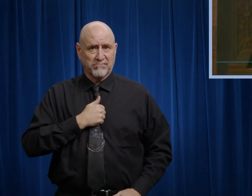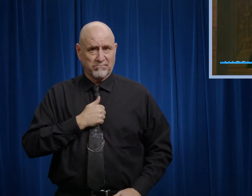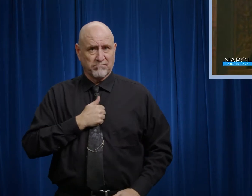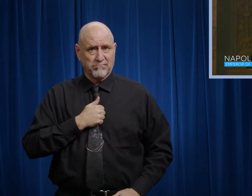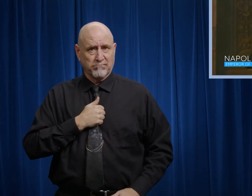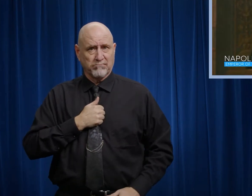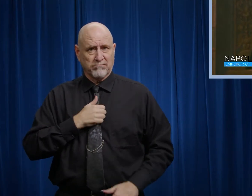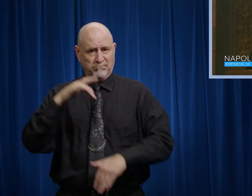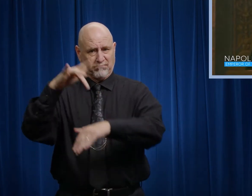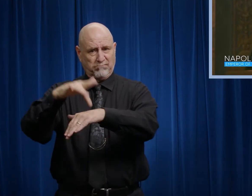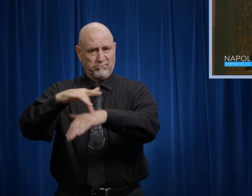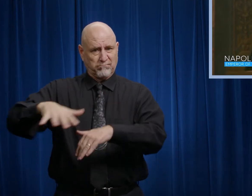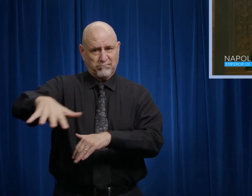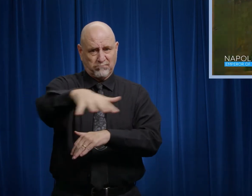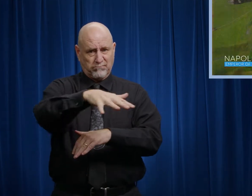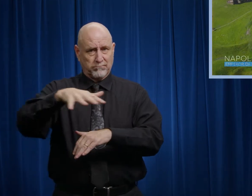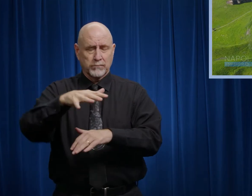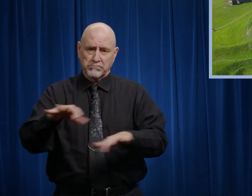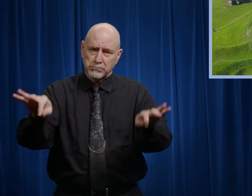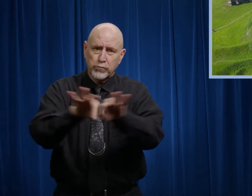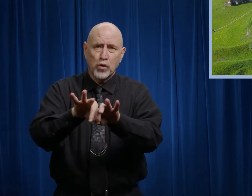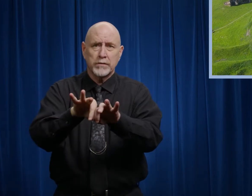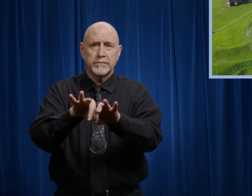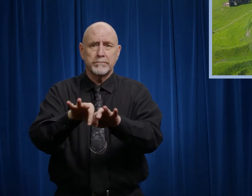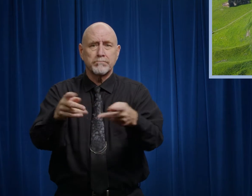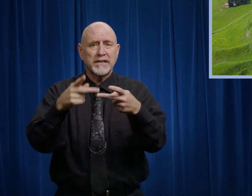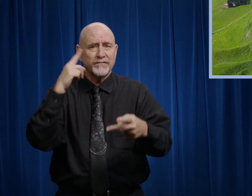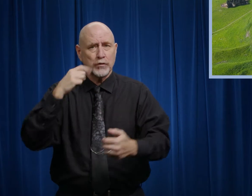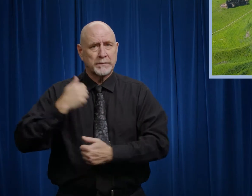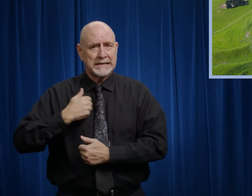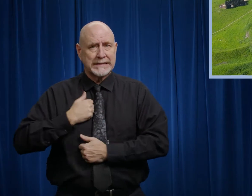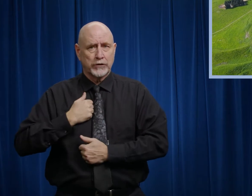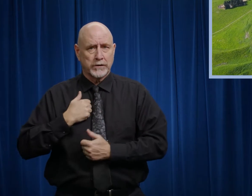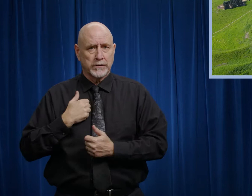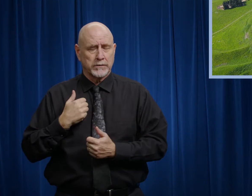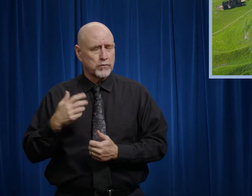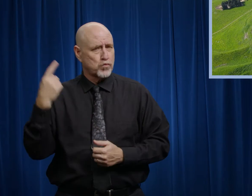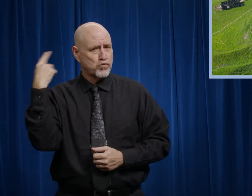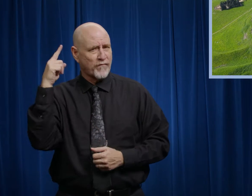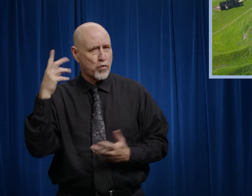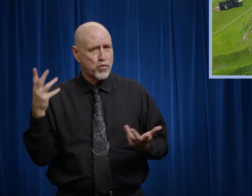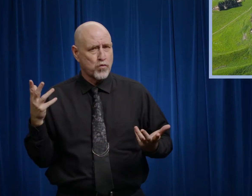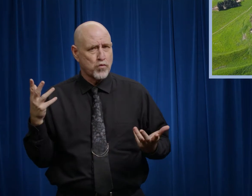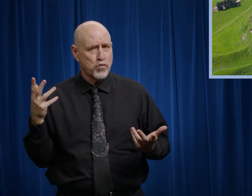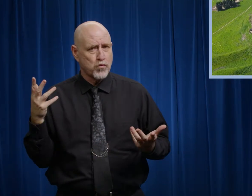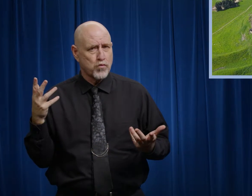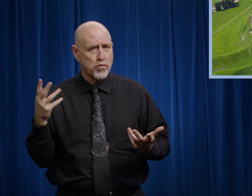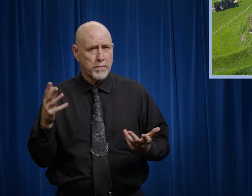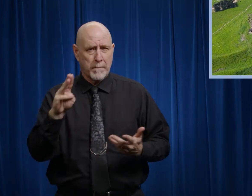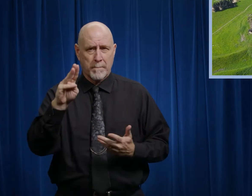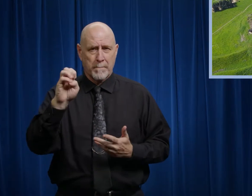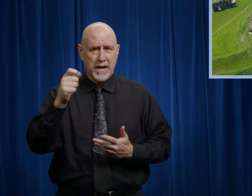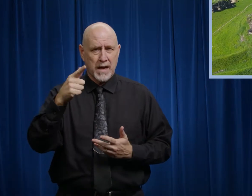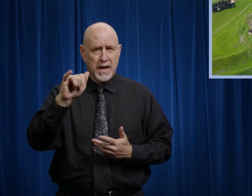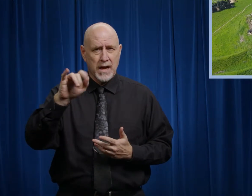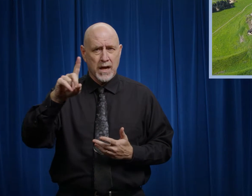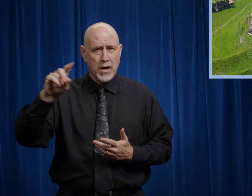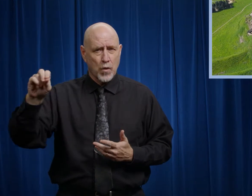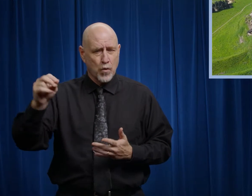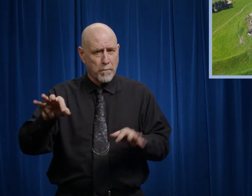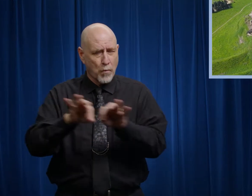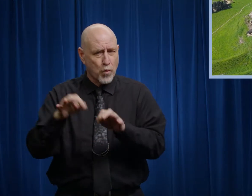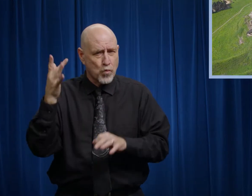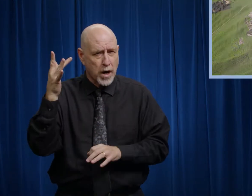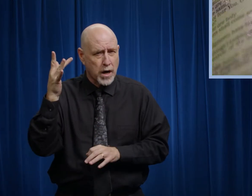Napoleon Bonaparte, all saw Megiddo as an important military objective. But why? Why was Megiddo